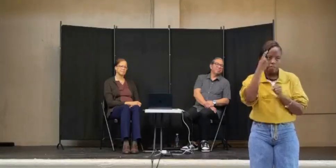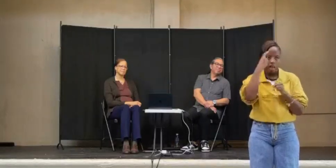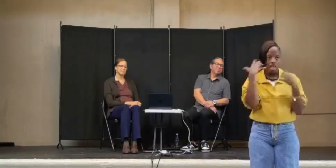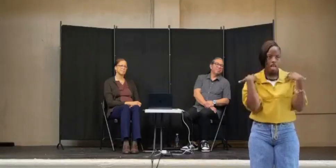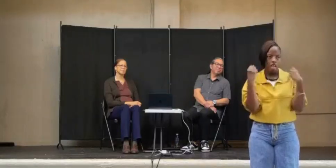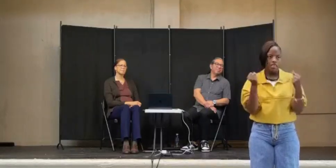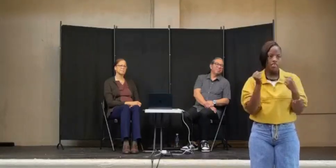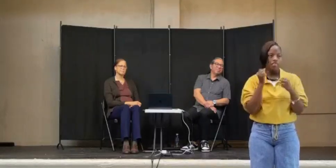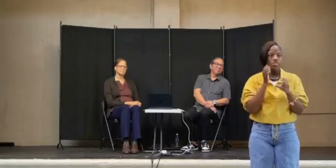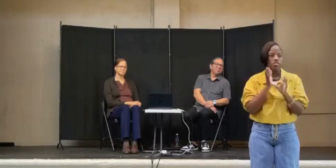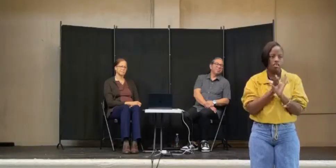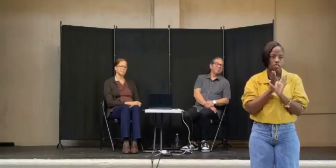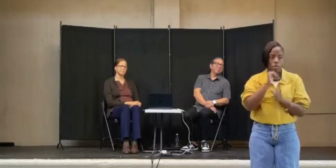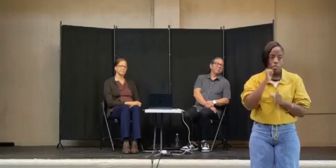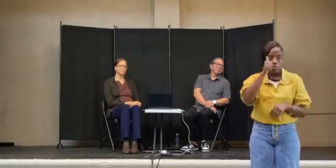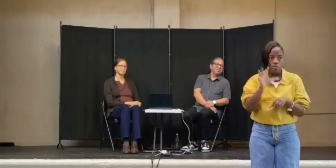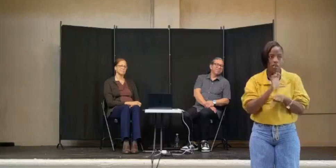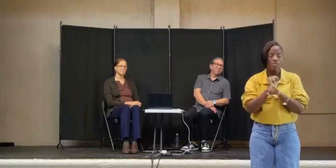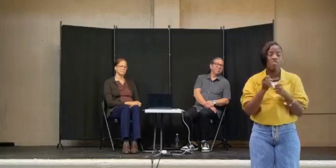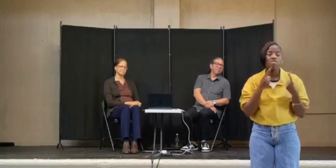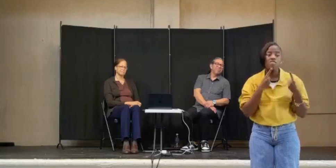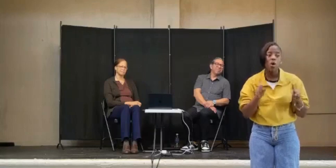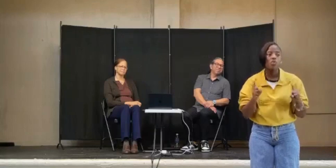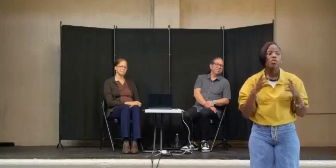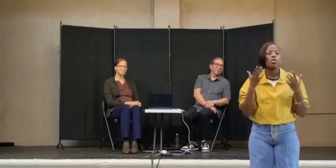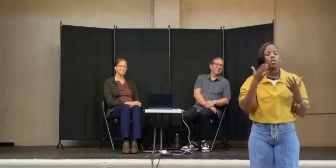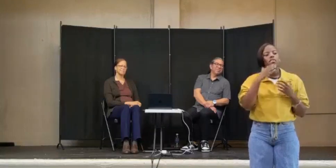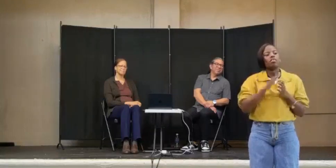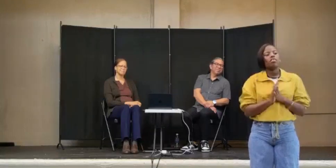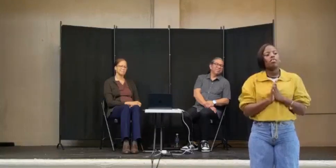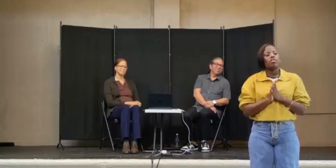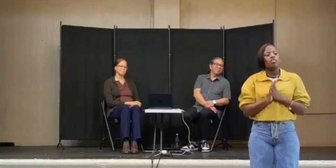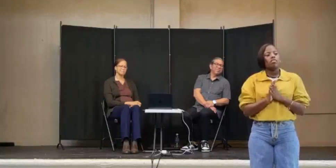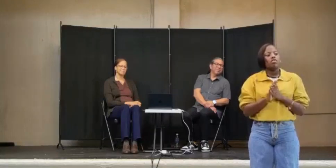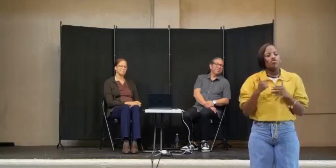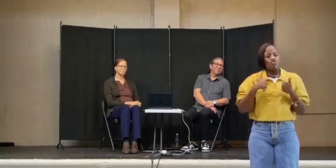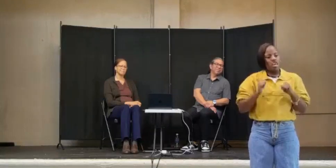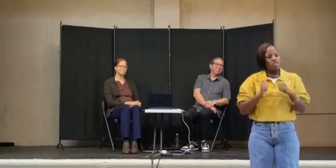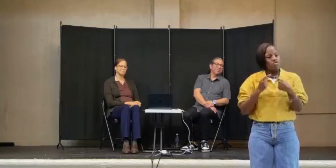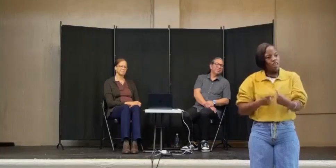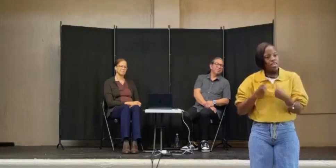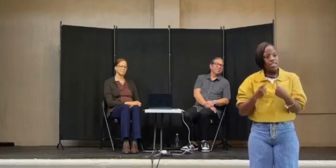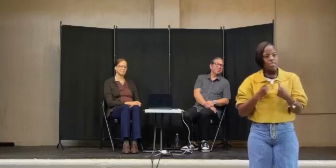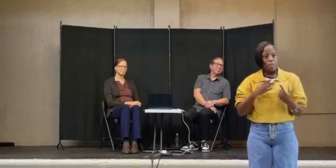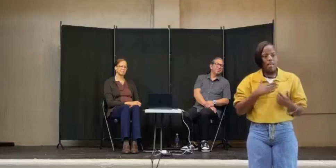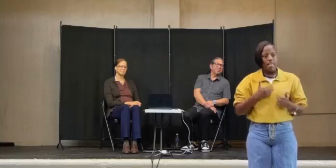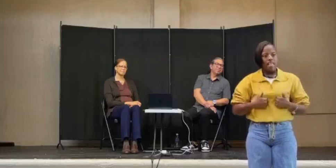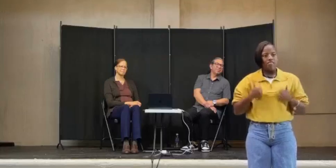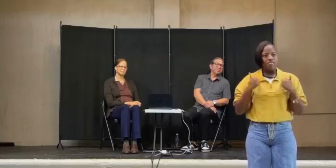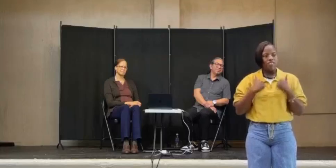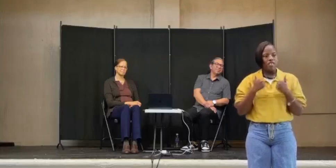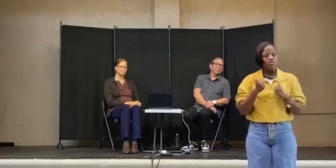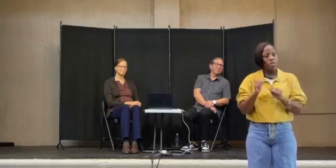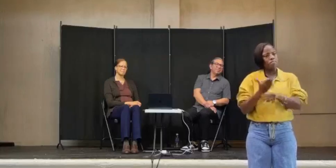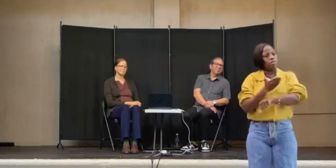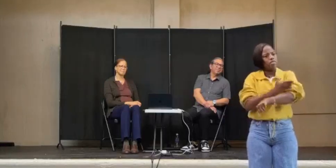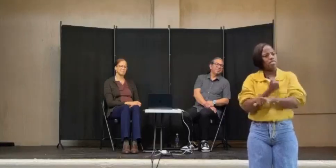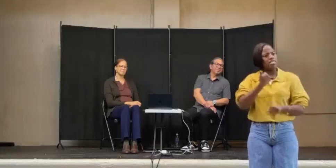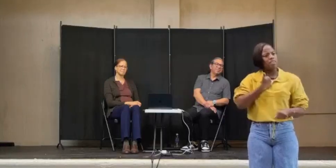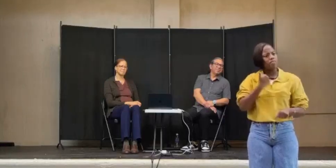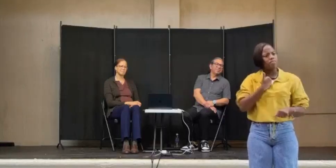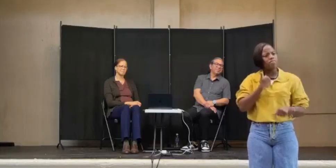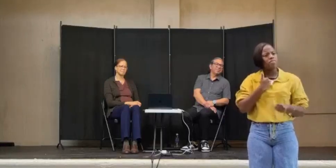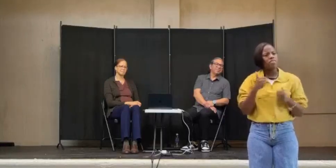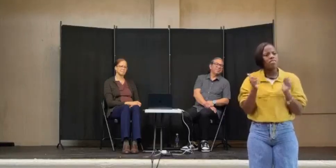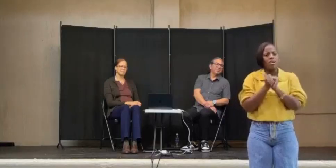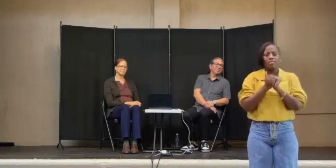And, you know, I'm taking the steps to get treatment for mental health. And it's been a struggle, though. All through my